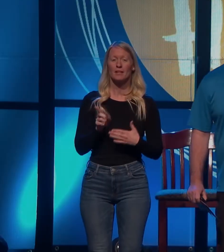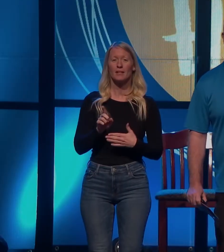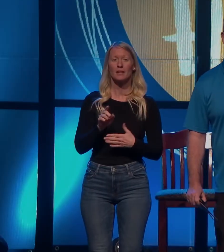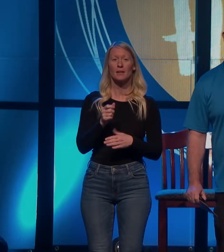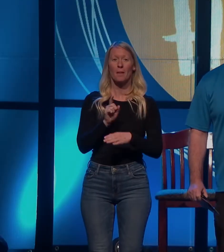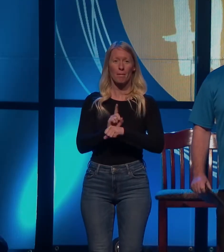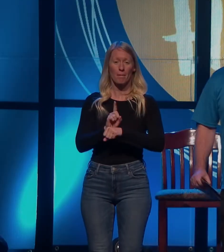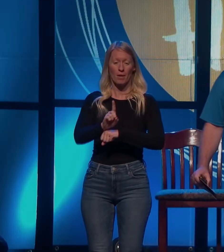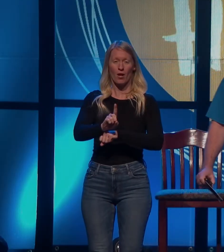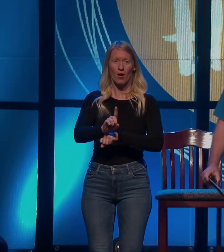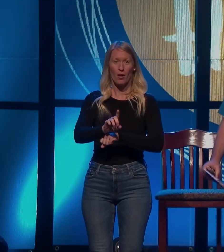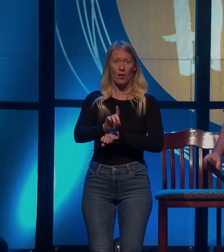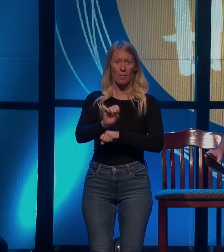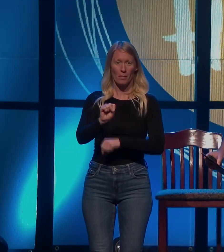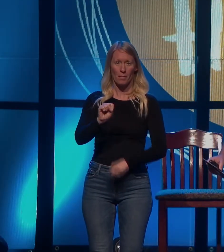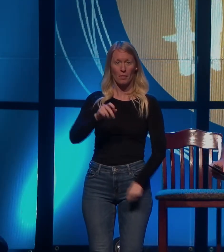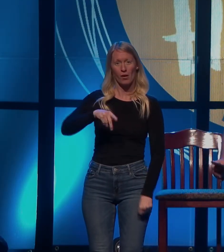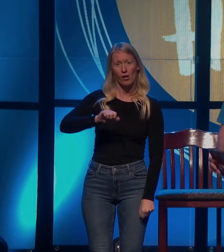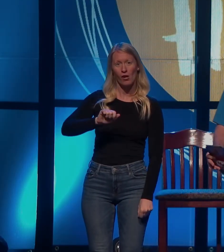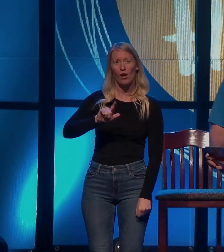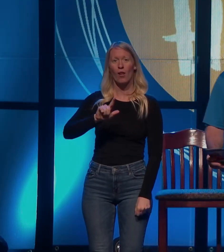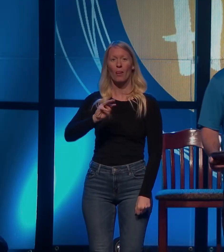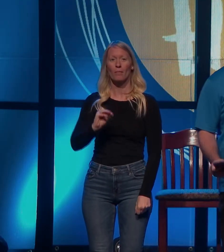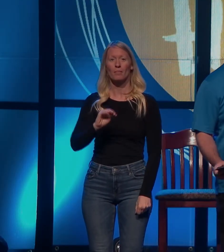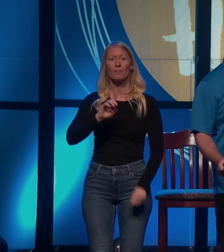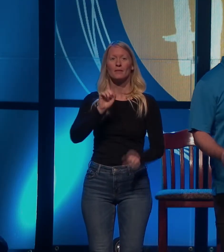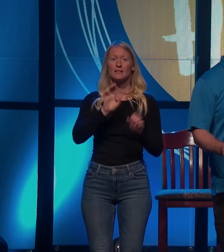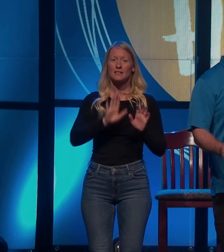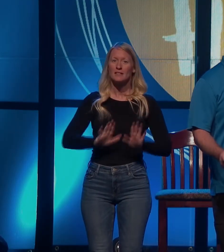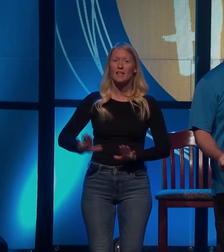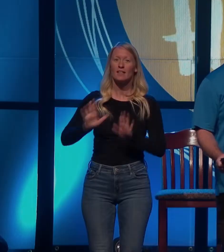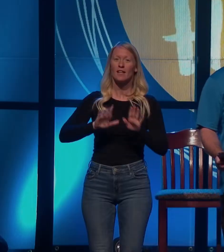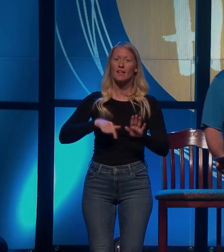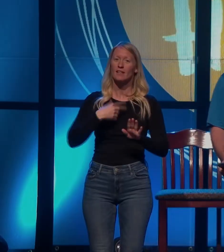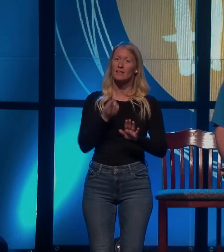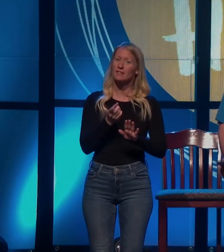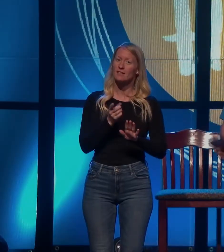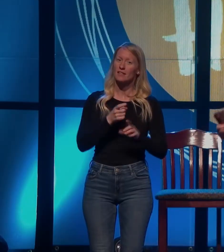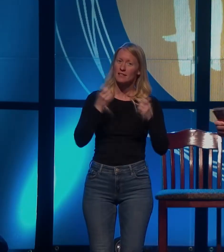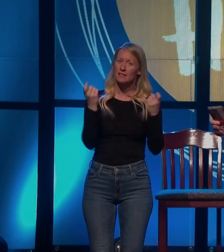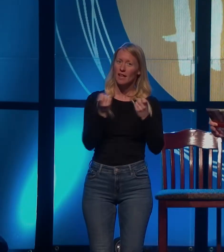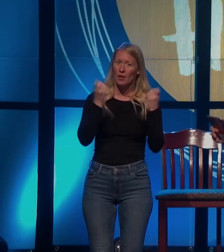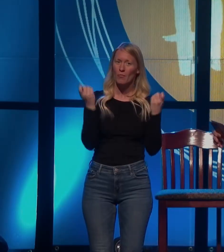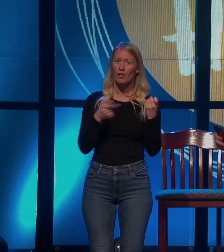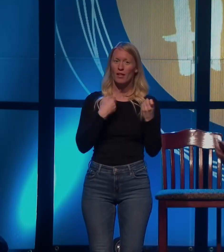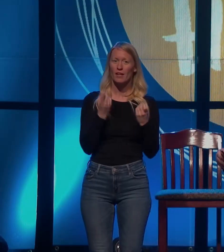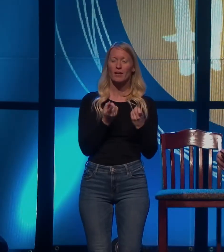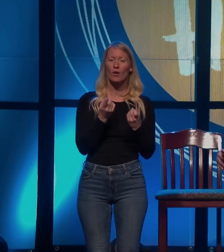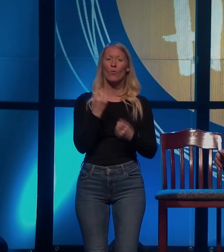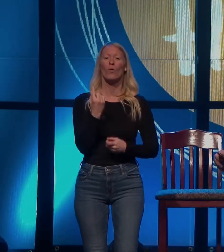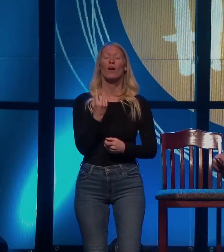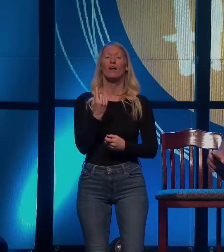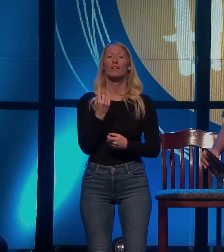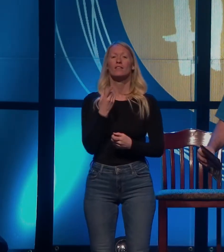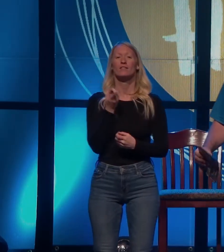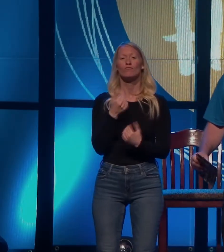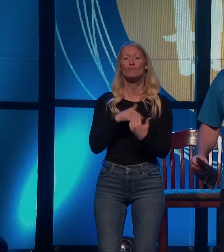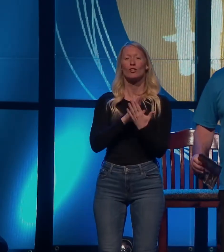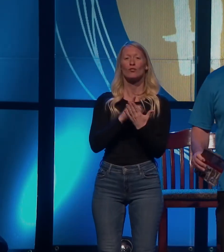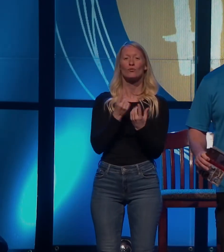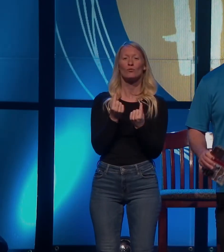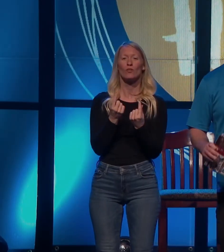Yeah, it's Palm Sunday. And to celebrate Palm Sunday, there's only really one way to do that. Why don't you guys stand up and give some